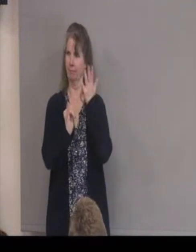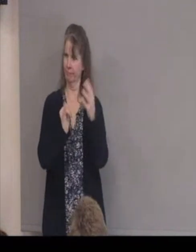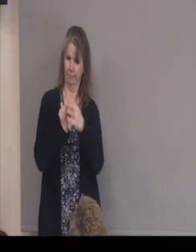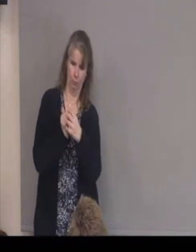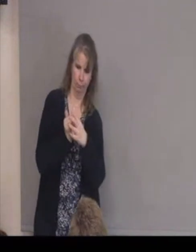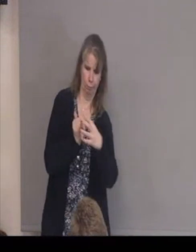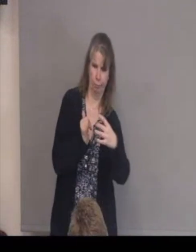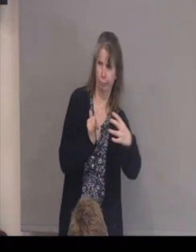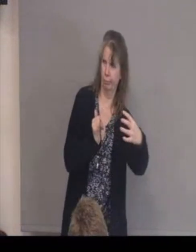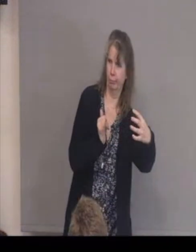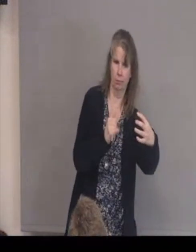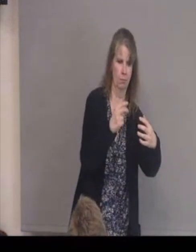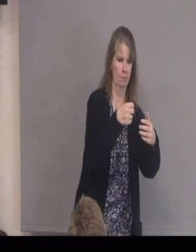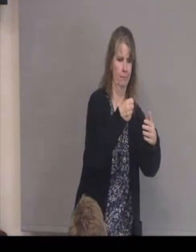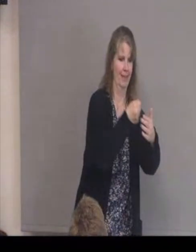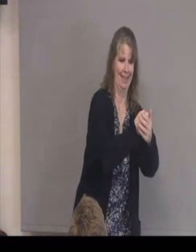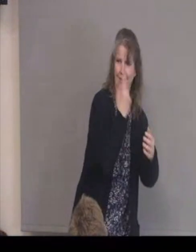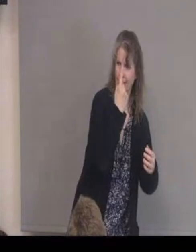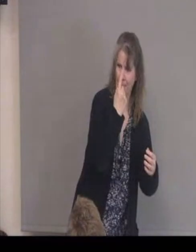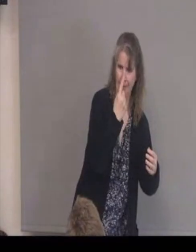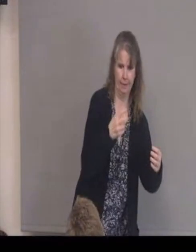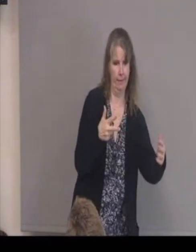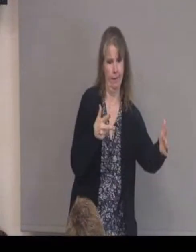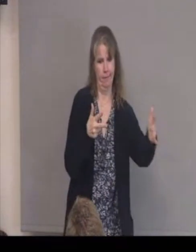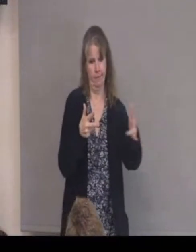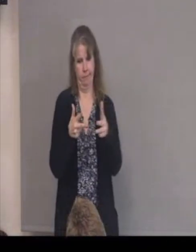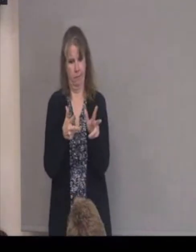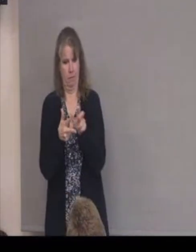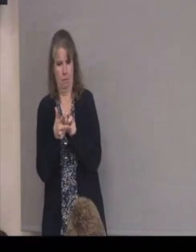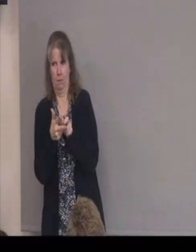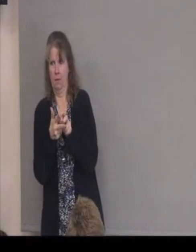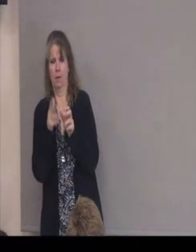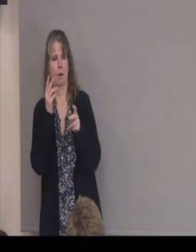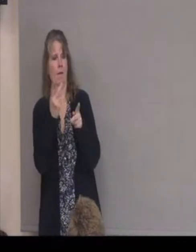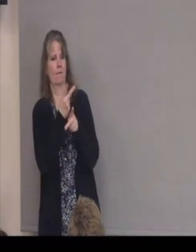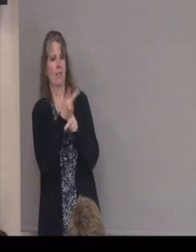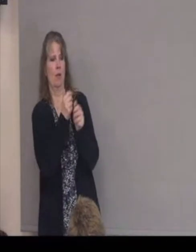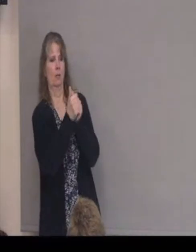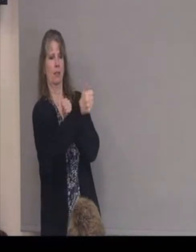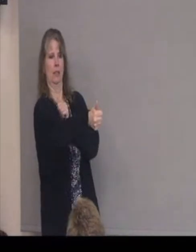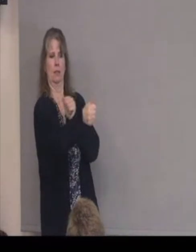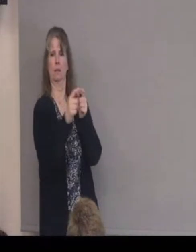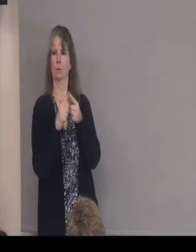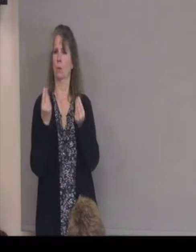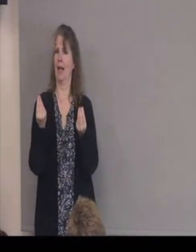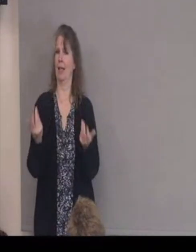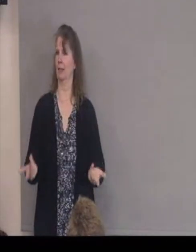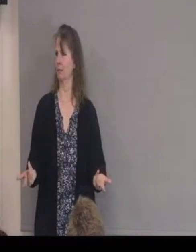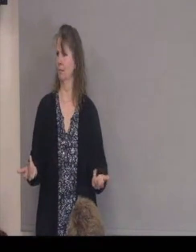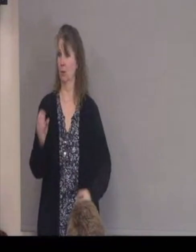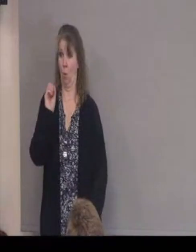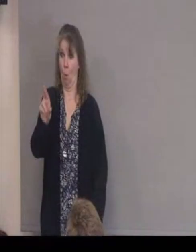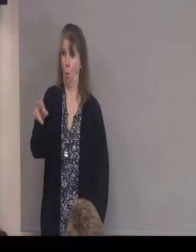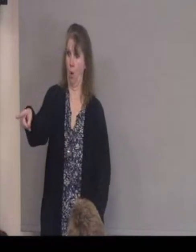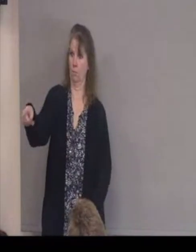Even submarines emit sound waves in order to determine their position and how far